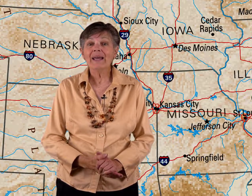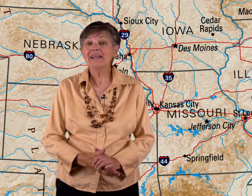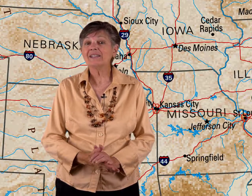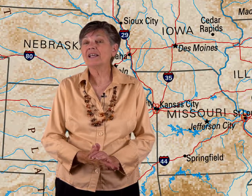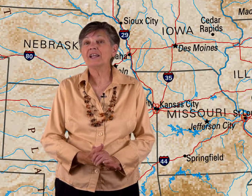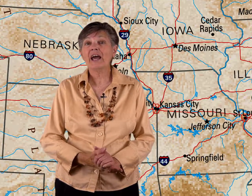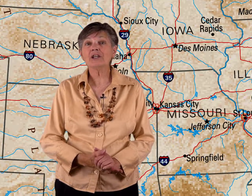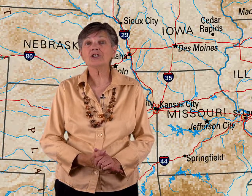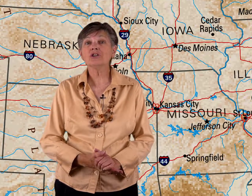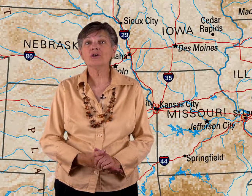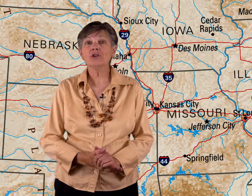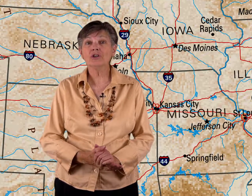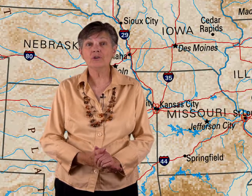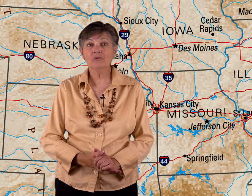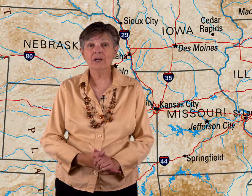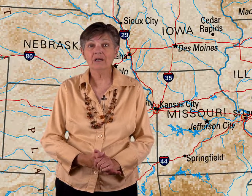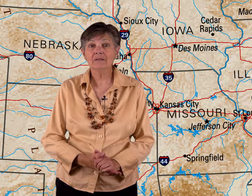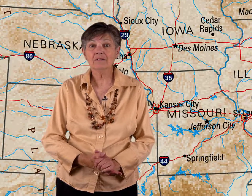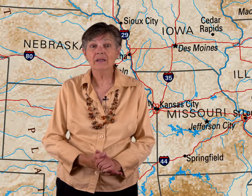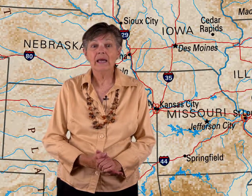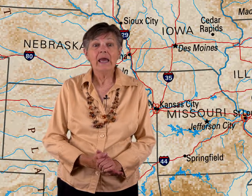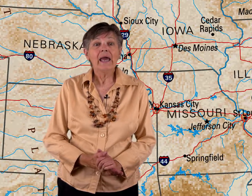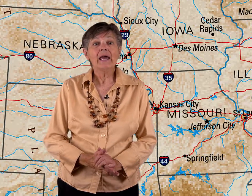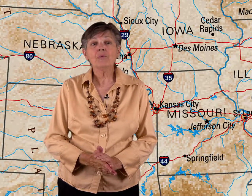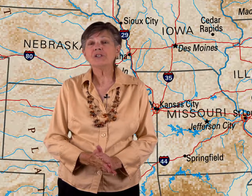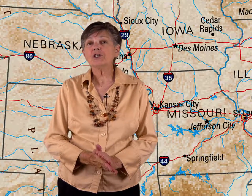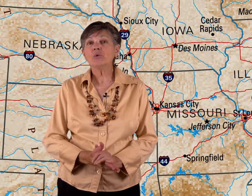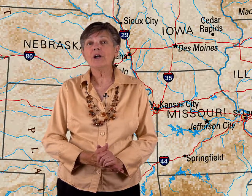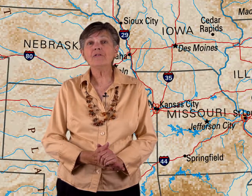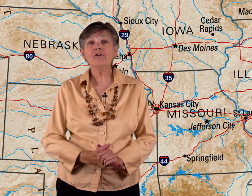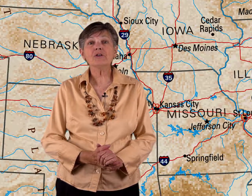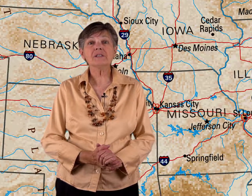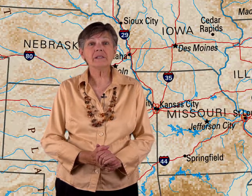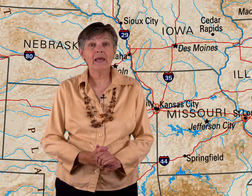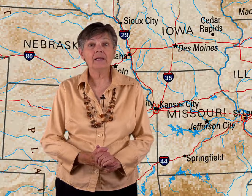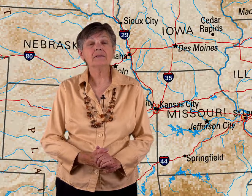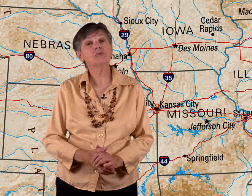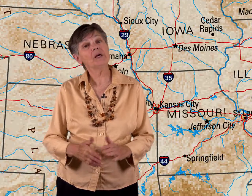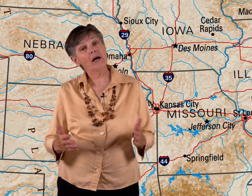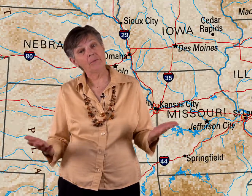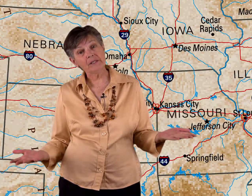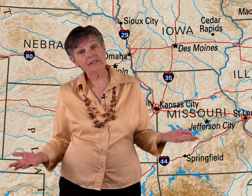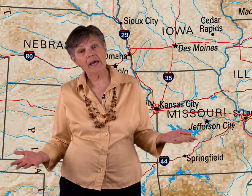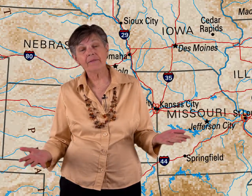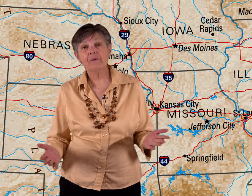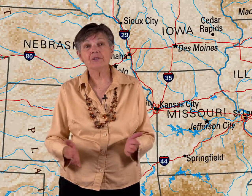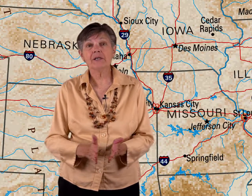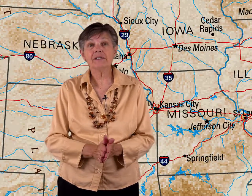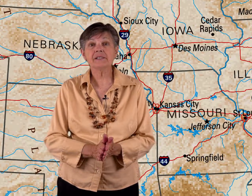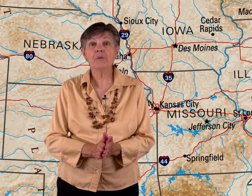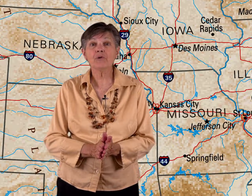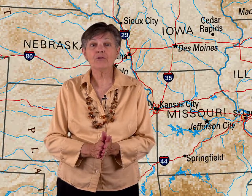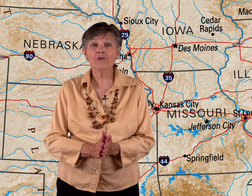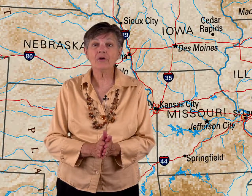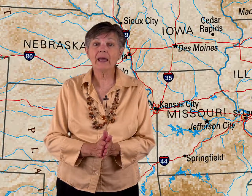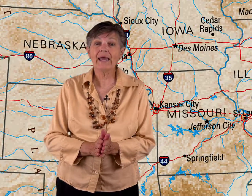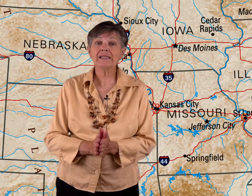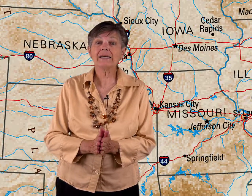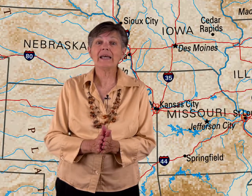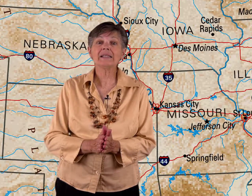is the National Union. It was the 21st state to become a state. That was on December 3rd,